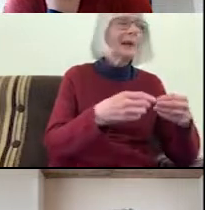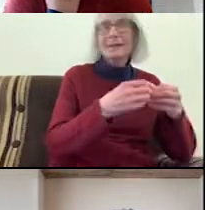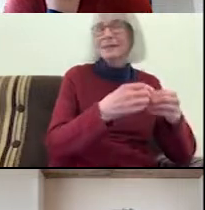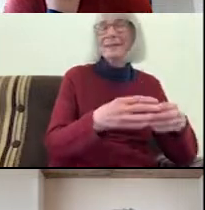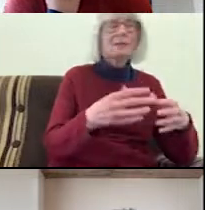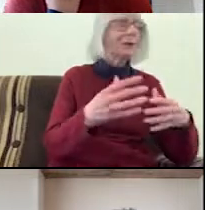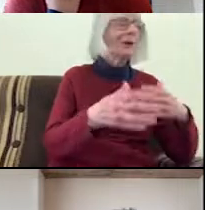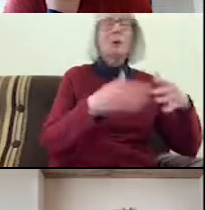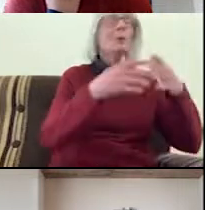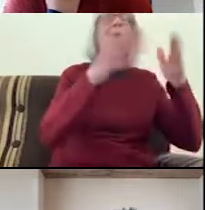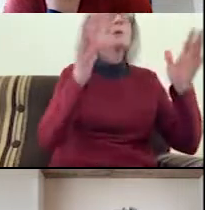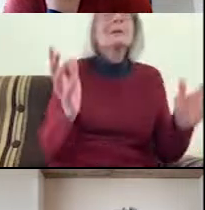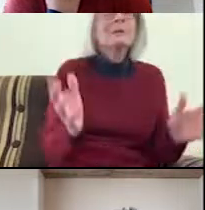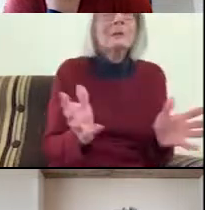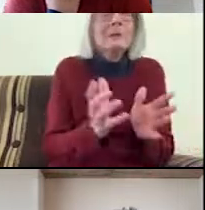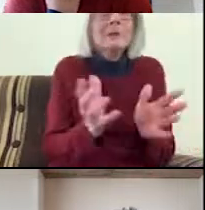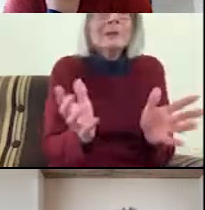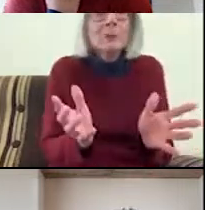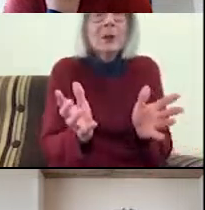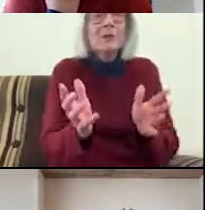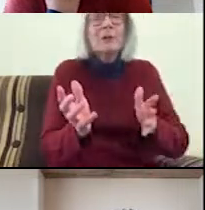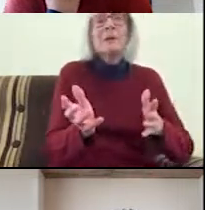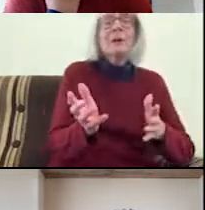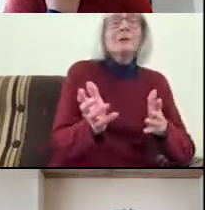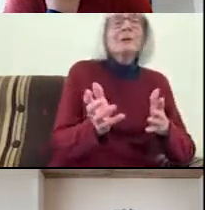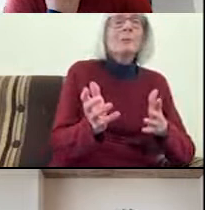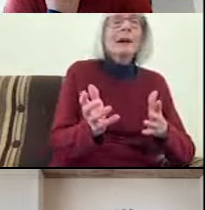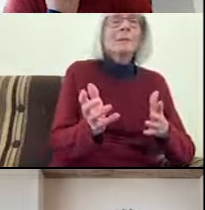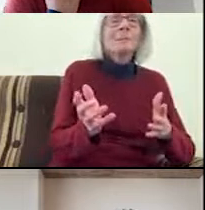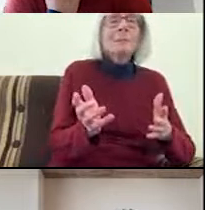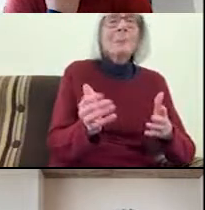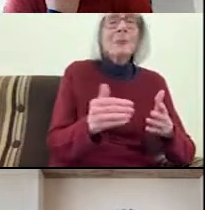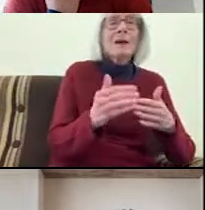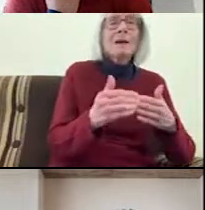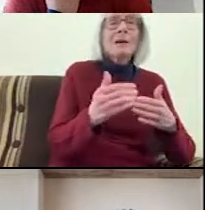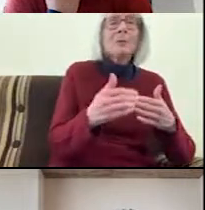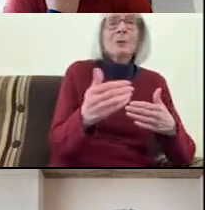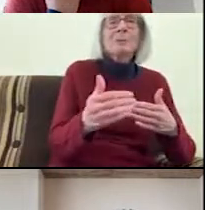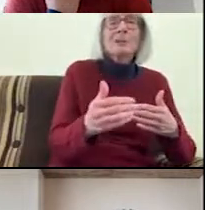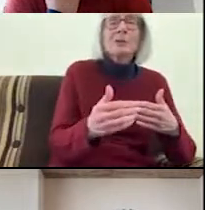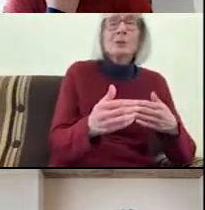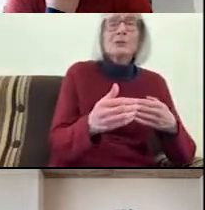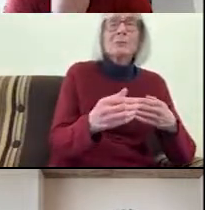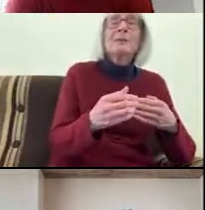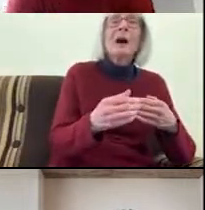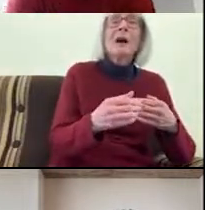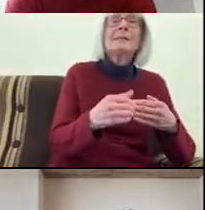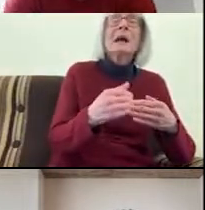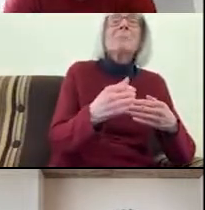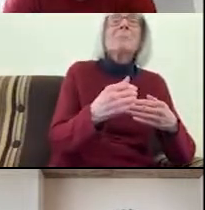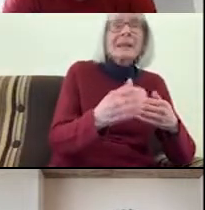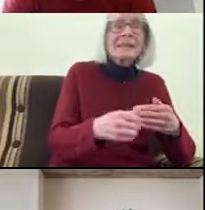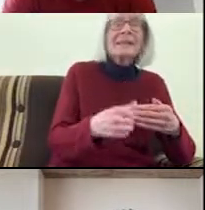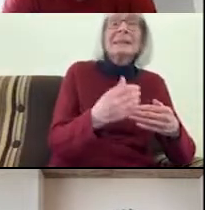from it, they, all of the benefits that we know from what repetition sort of